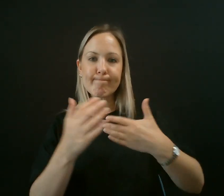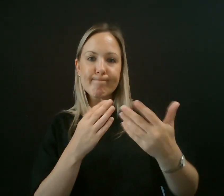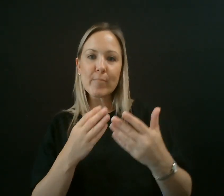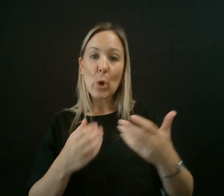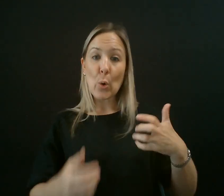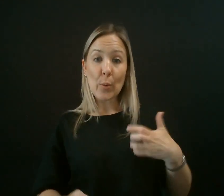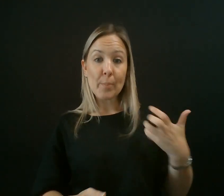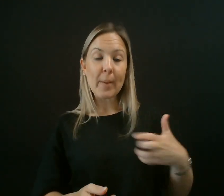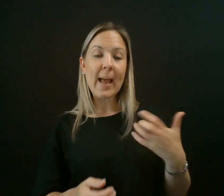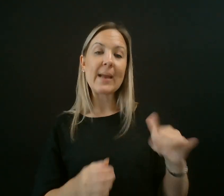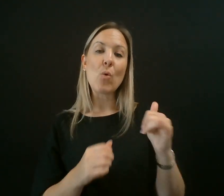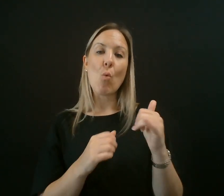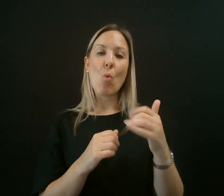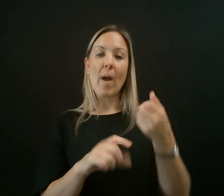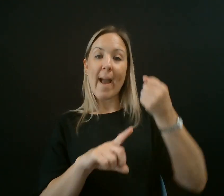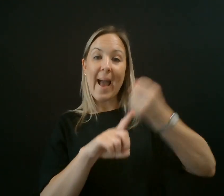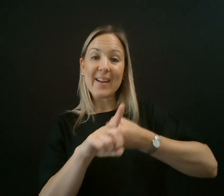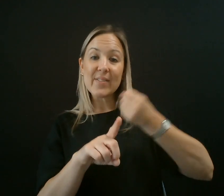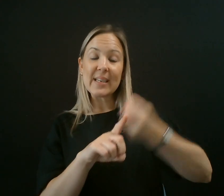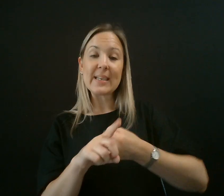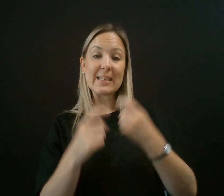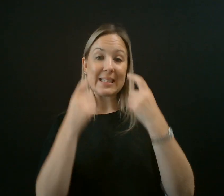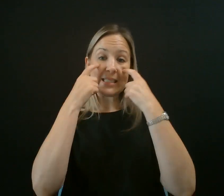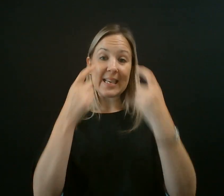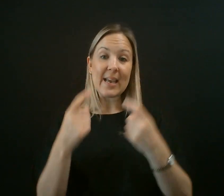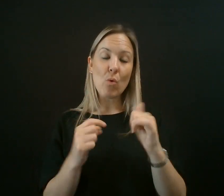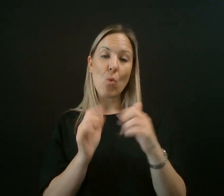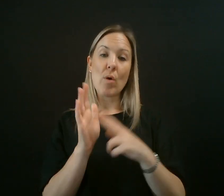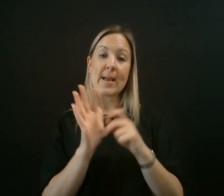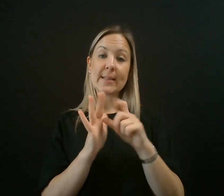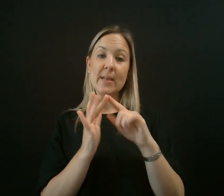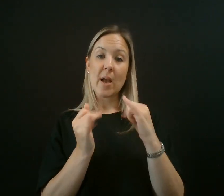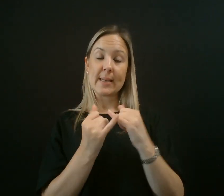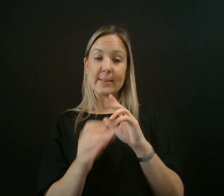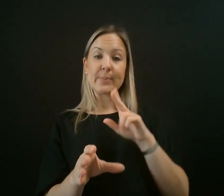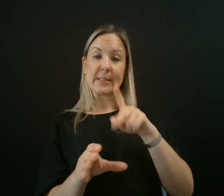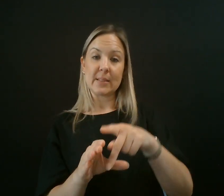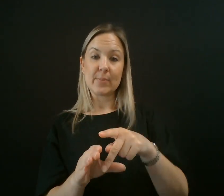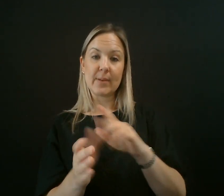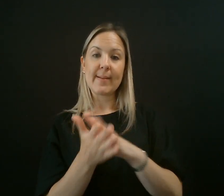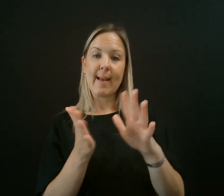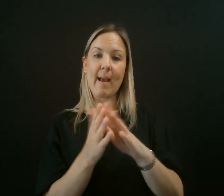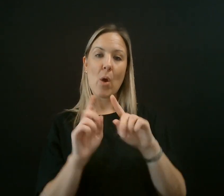with an advocate or carer of an NDIS participant.